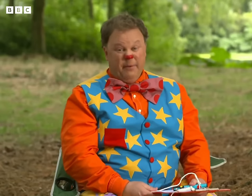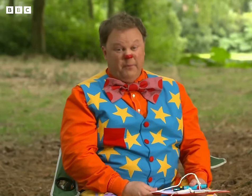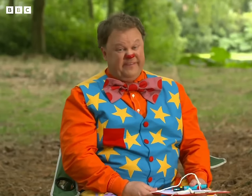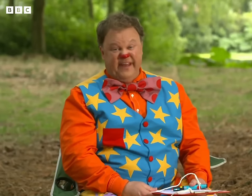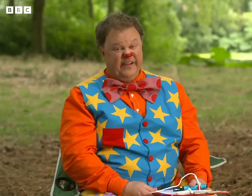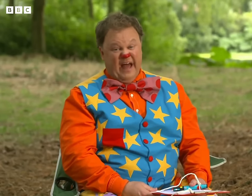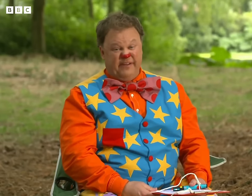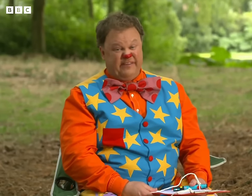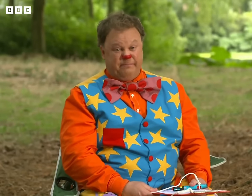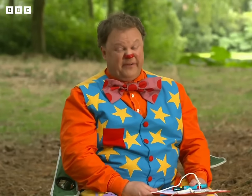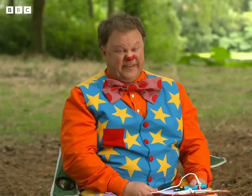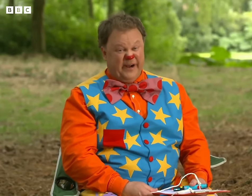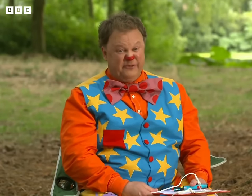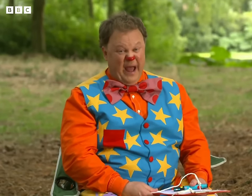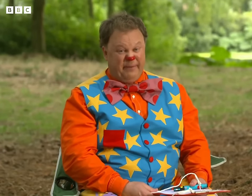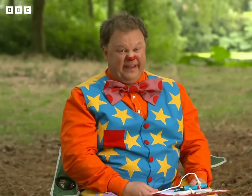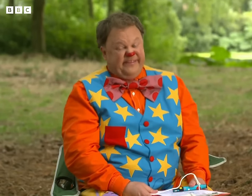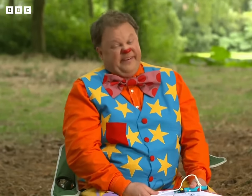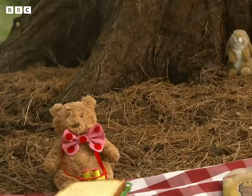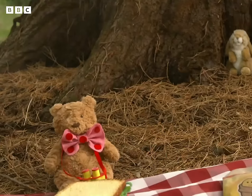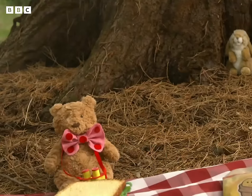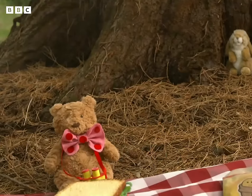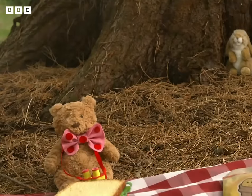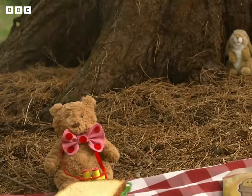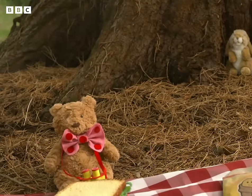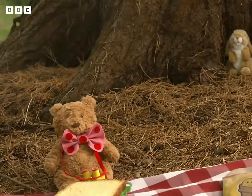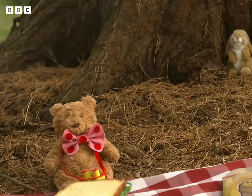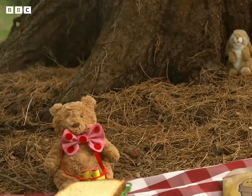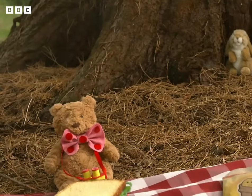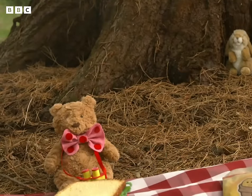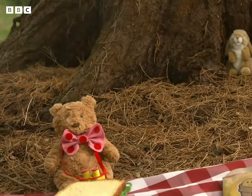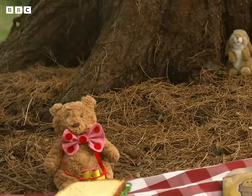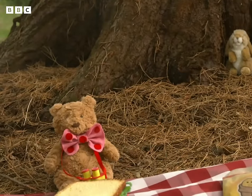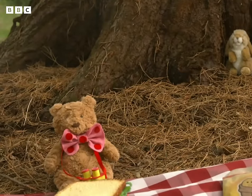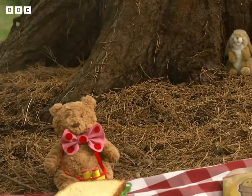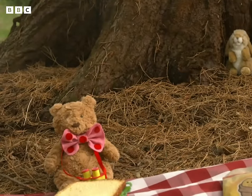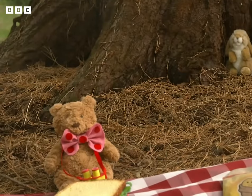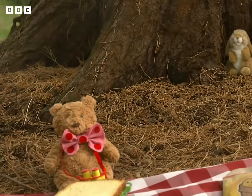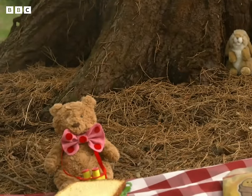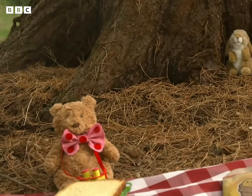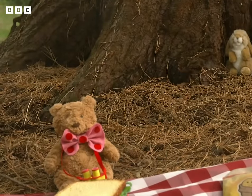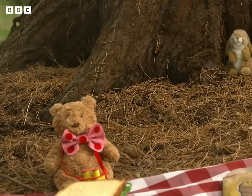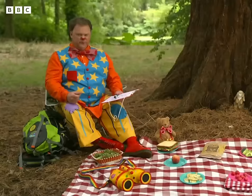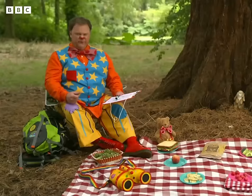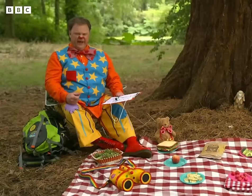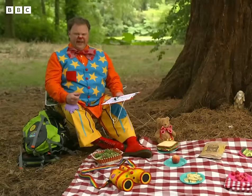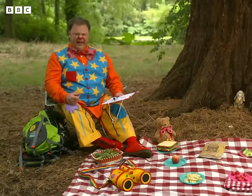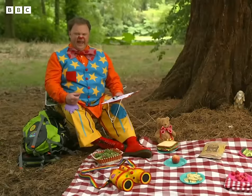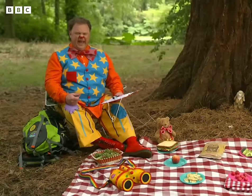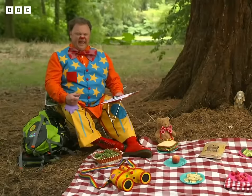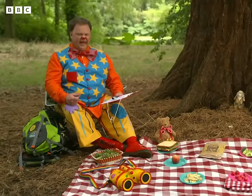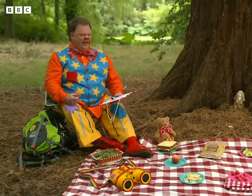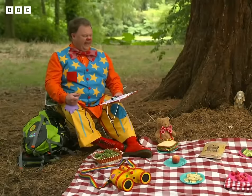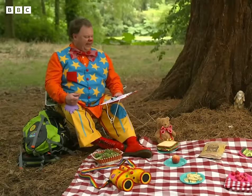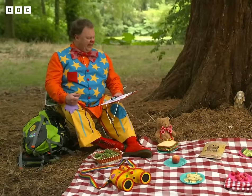But we still haven't spotted a rabbit. I think Tumble Ted spotted something, Mr. Tumble. Really?